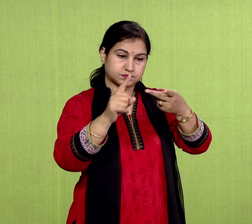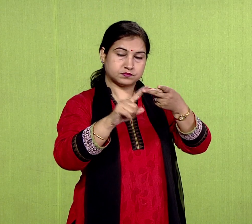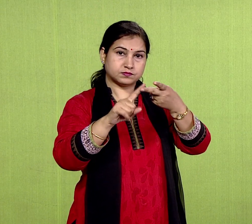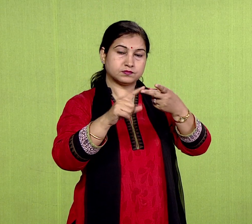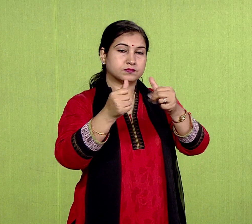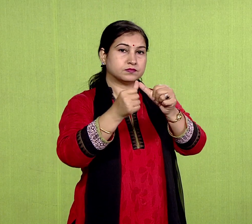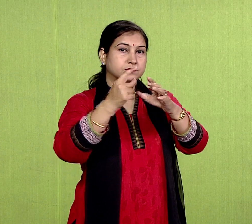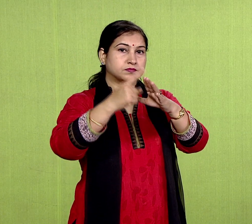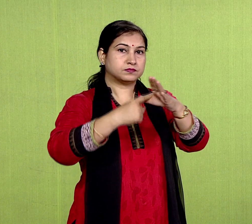Mahapadmananda.